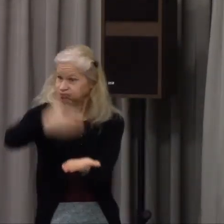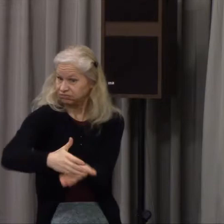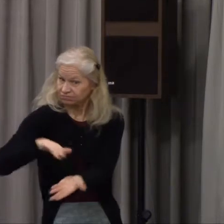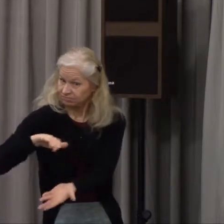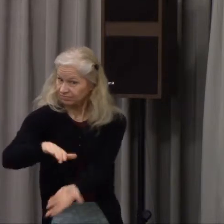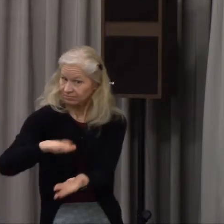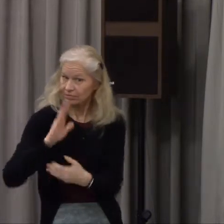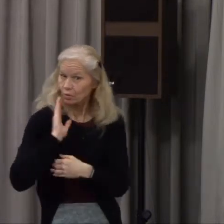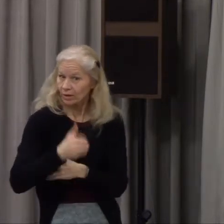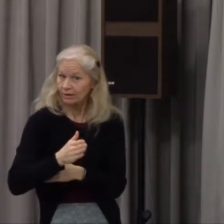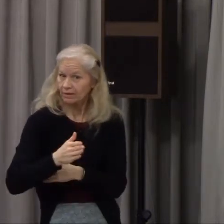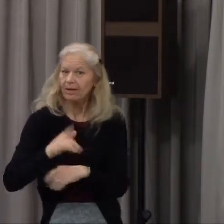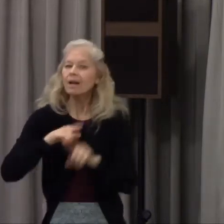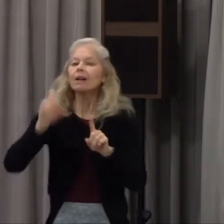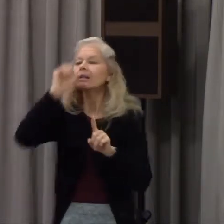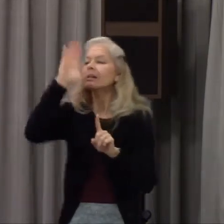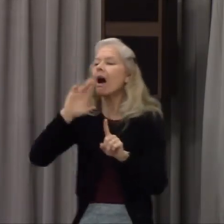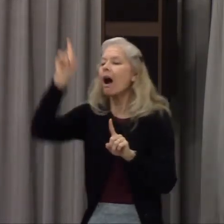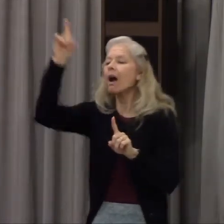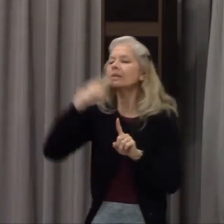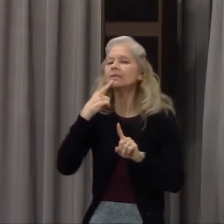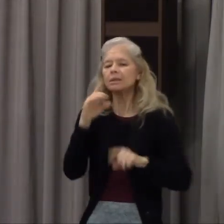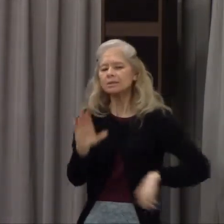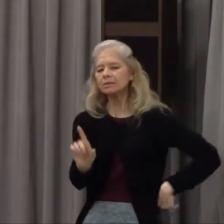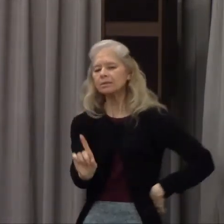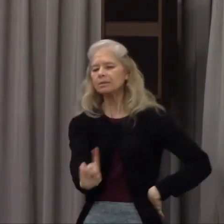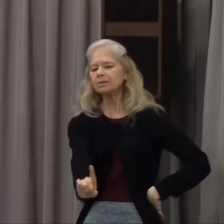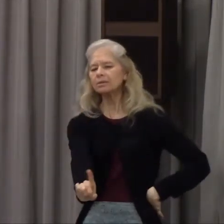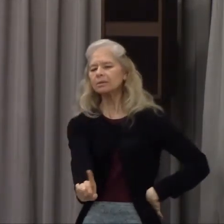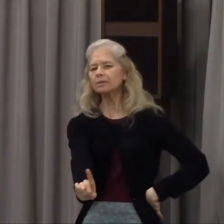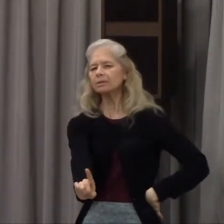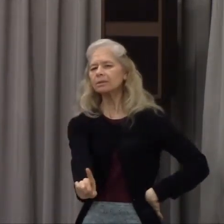passage, Balaam, where are you going? I told you not to go